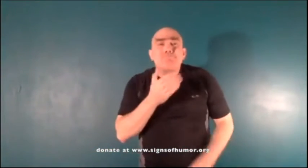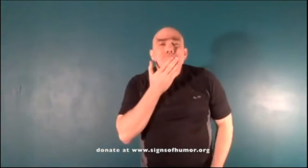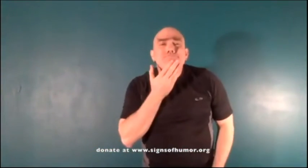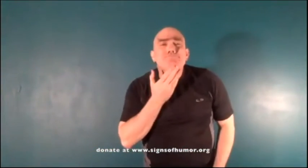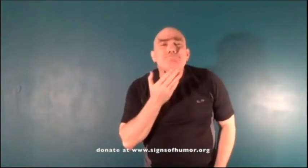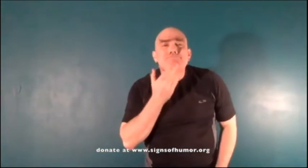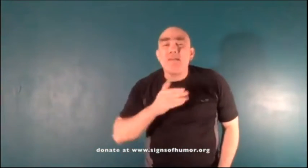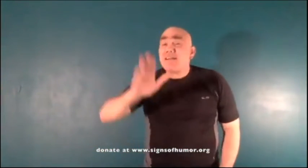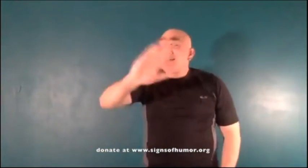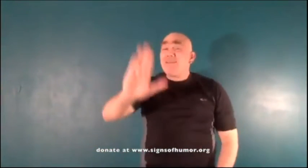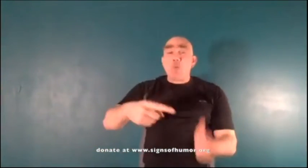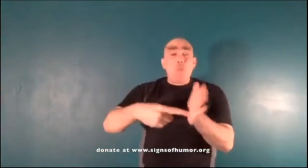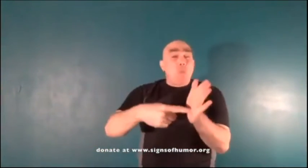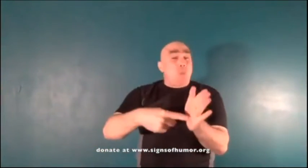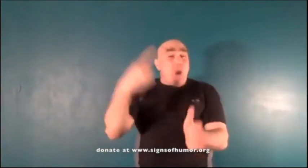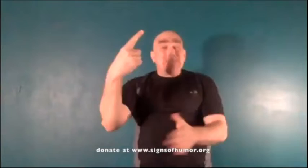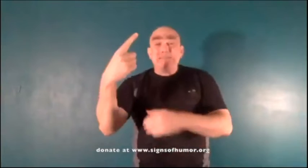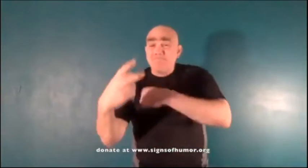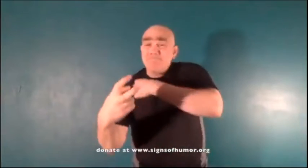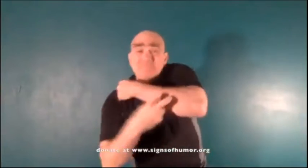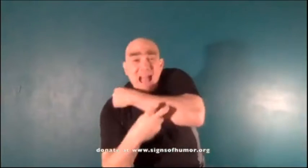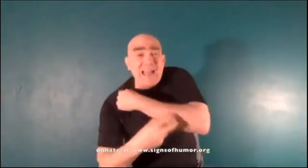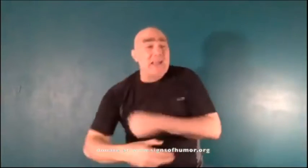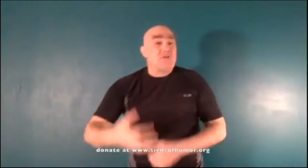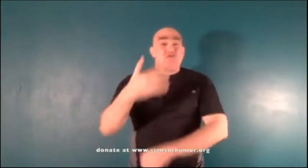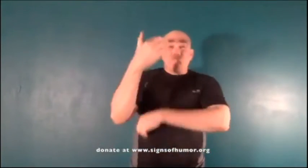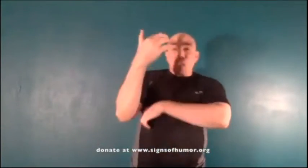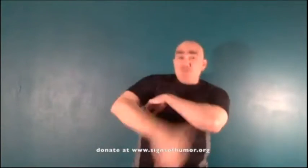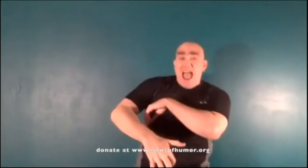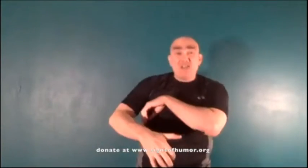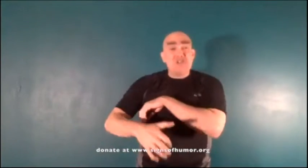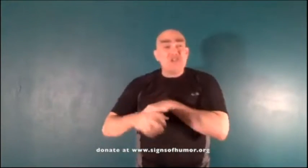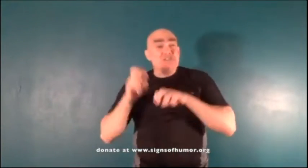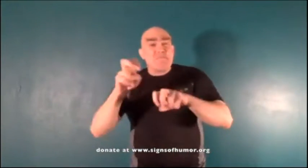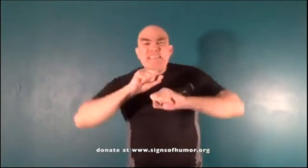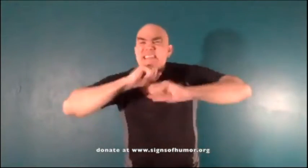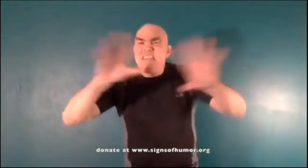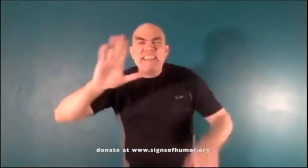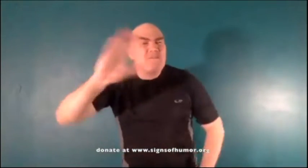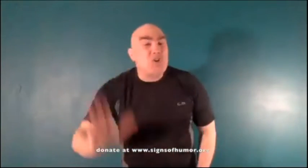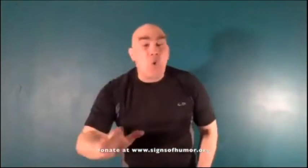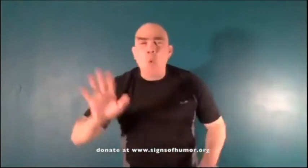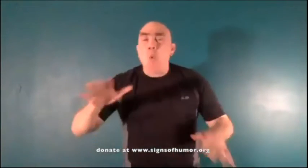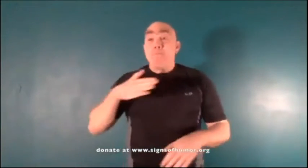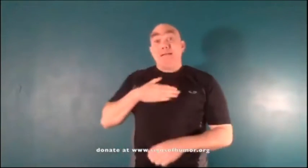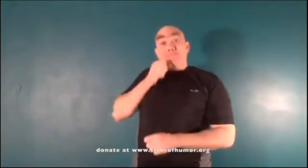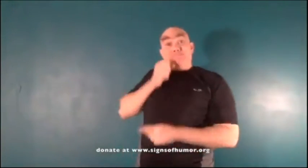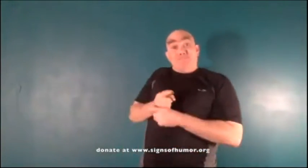against the neighborhood. But inside, his personality changed. I never got bitten or scratched or anything from this